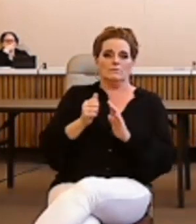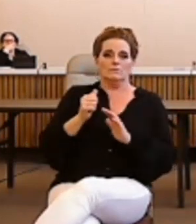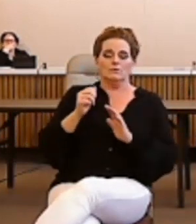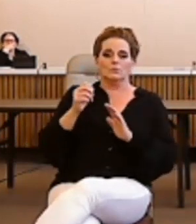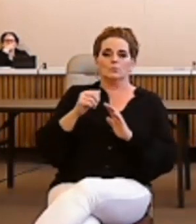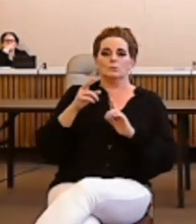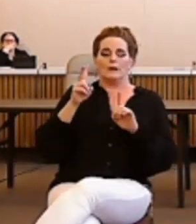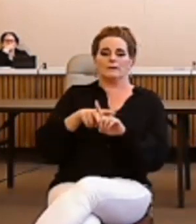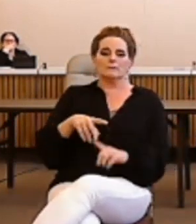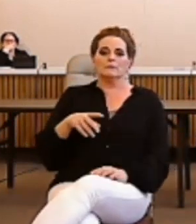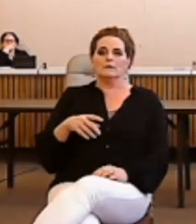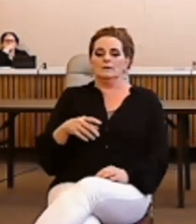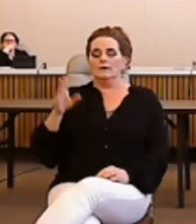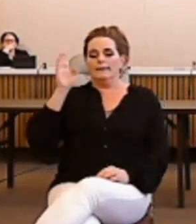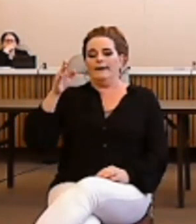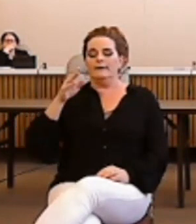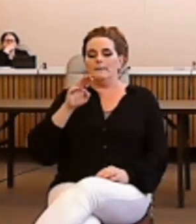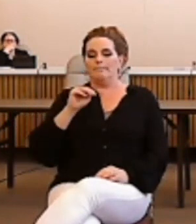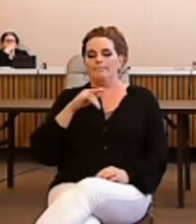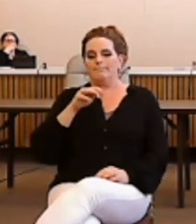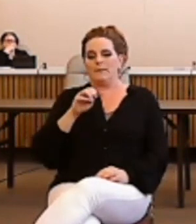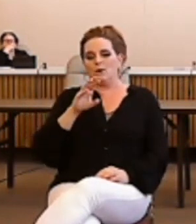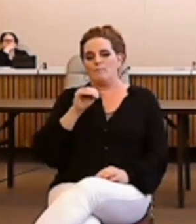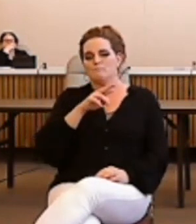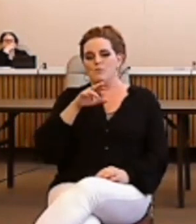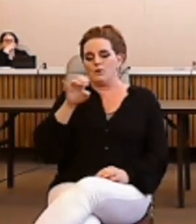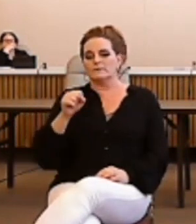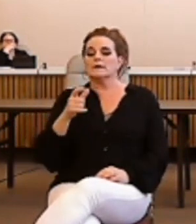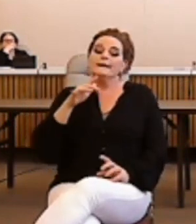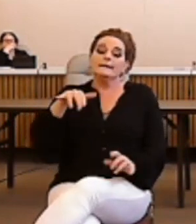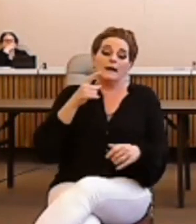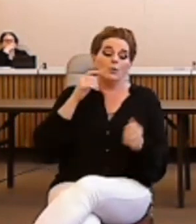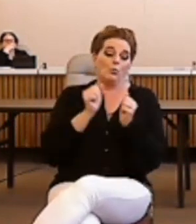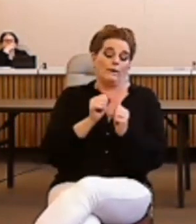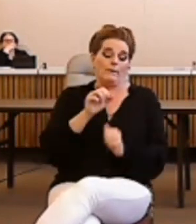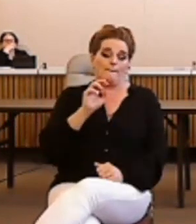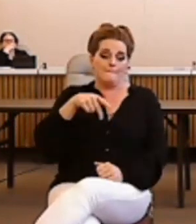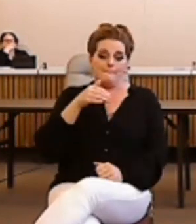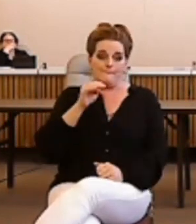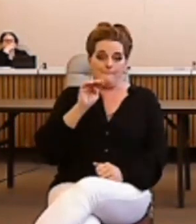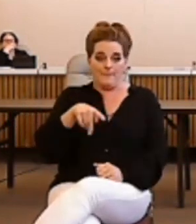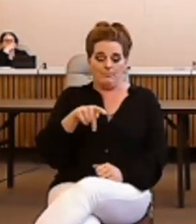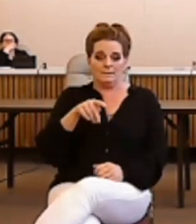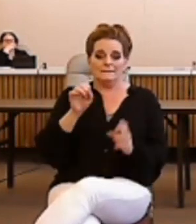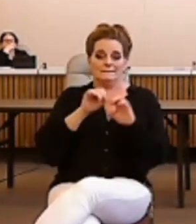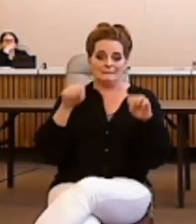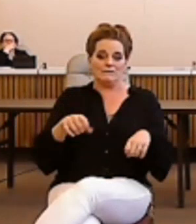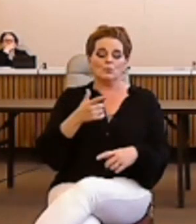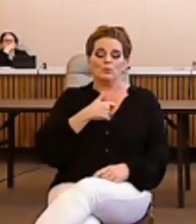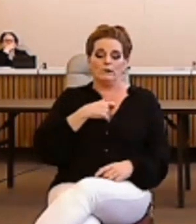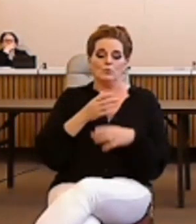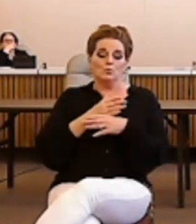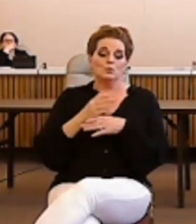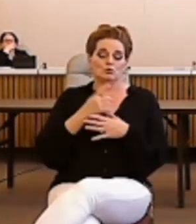further. Hi, Mike Morris. Yes, actually with the pump station, we are sharing the cost of